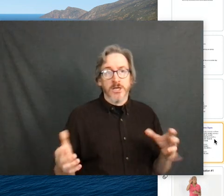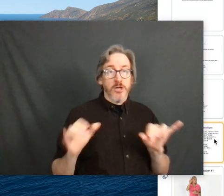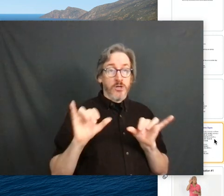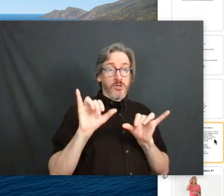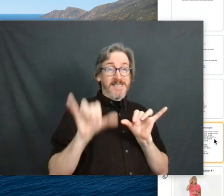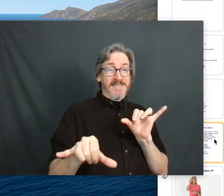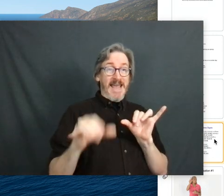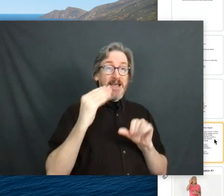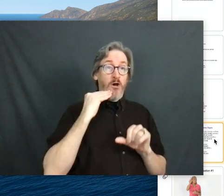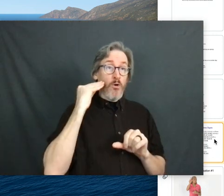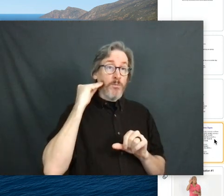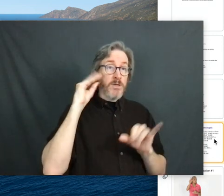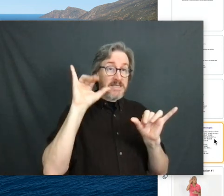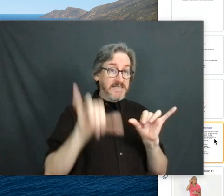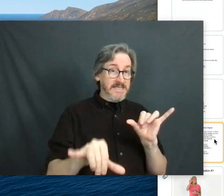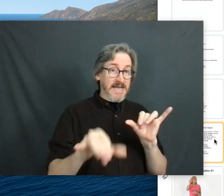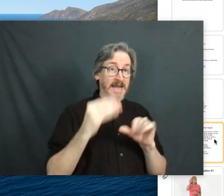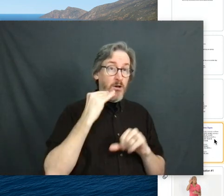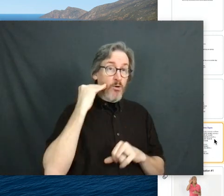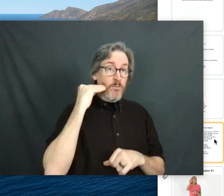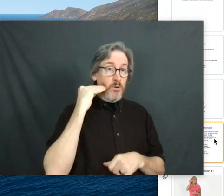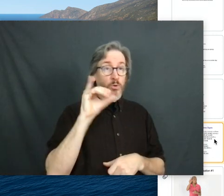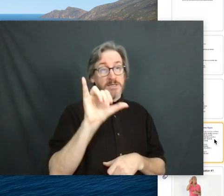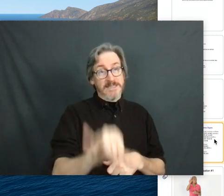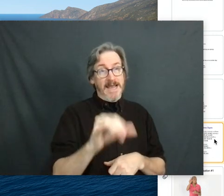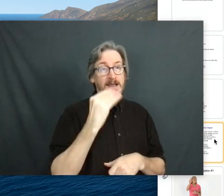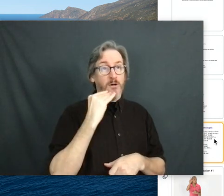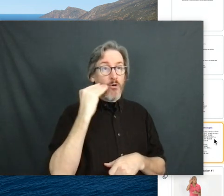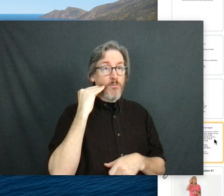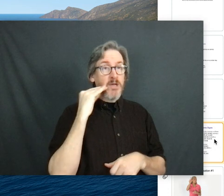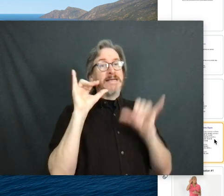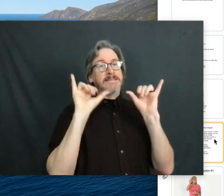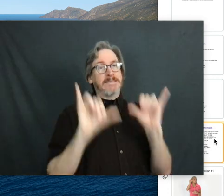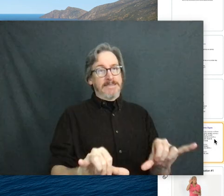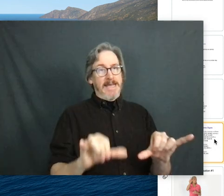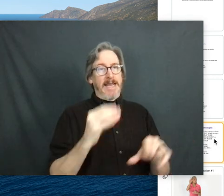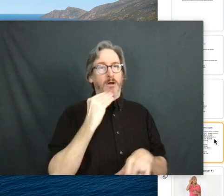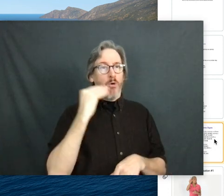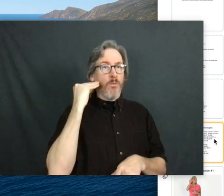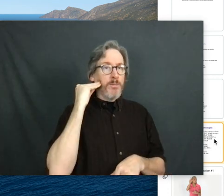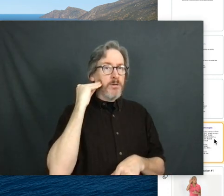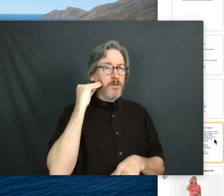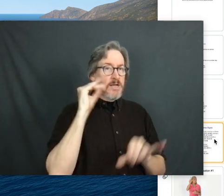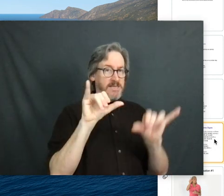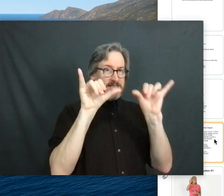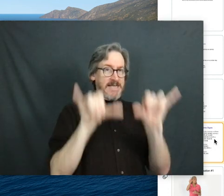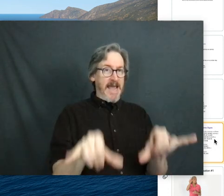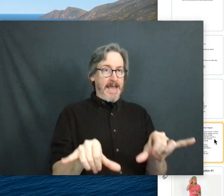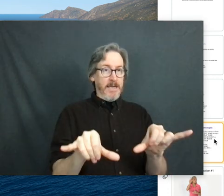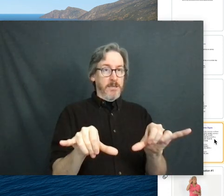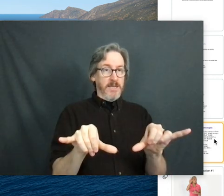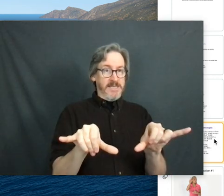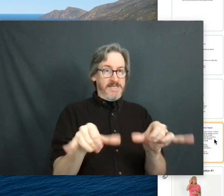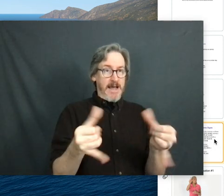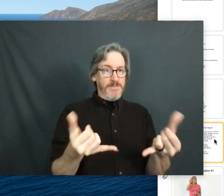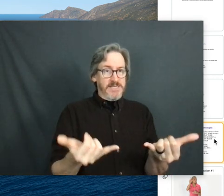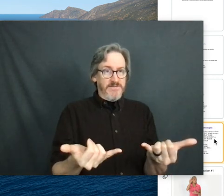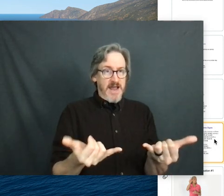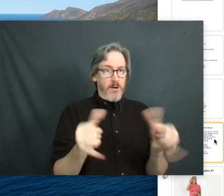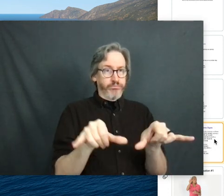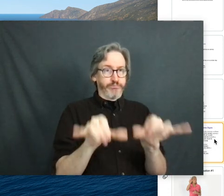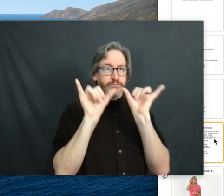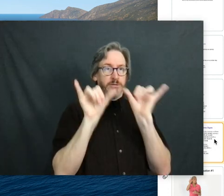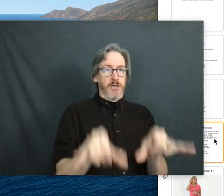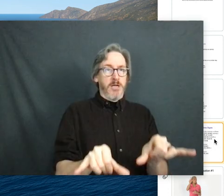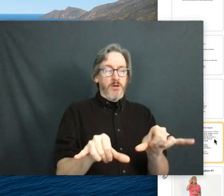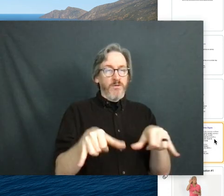activities, stay home, or stay home. Stay It's the opposite of